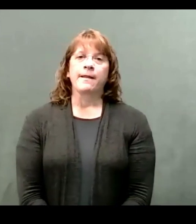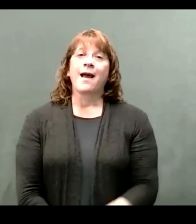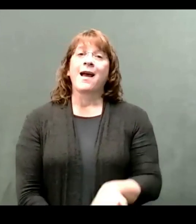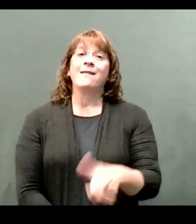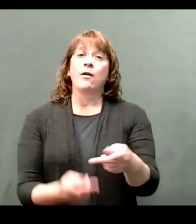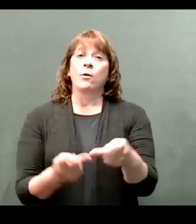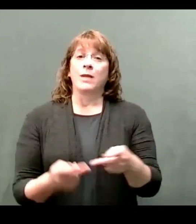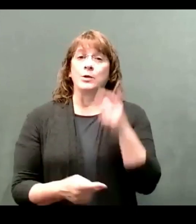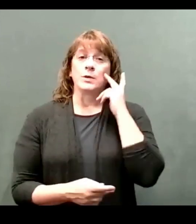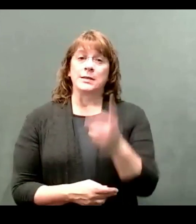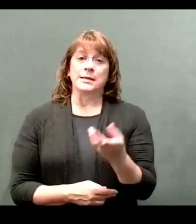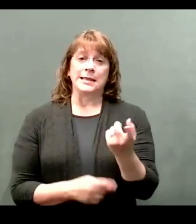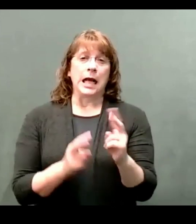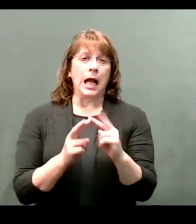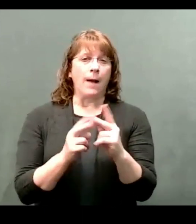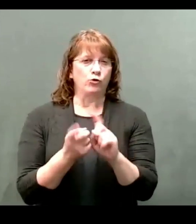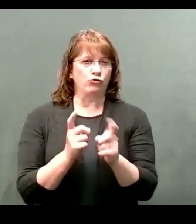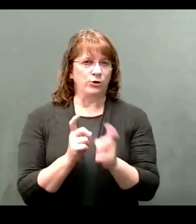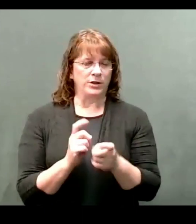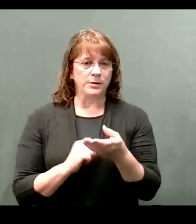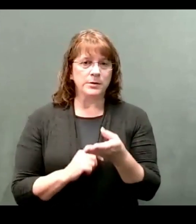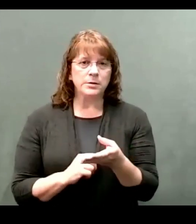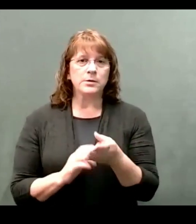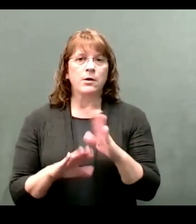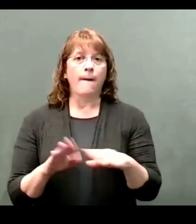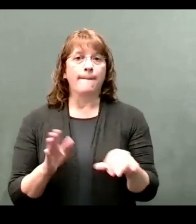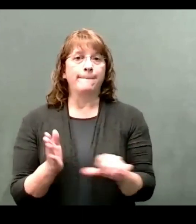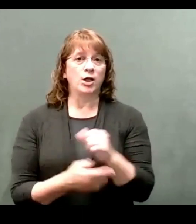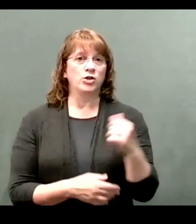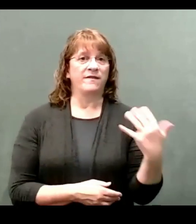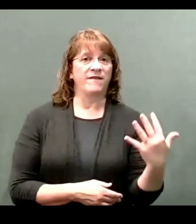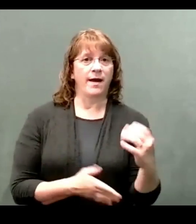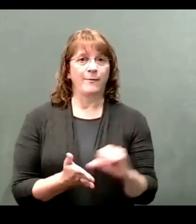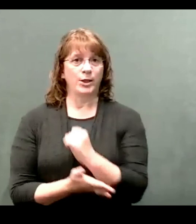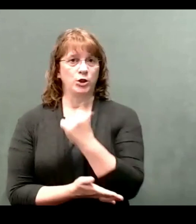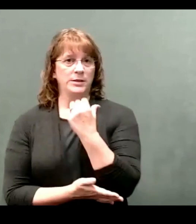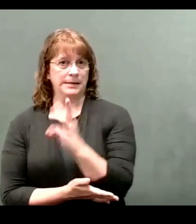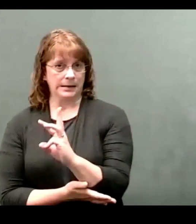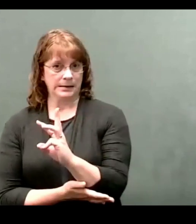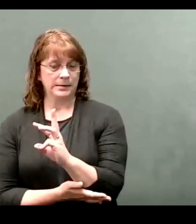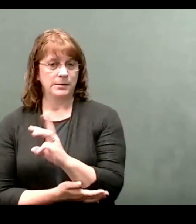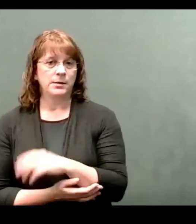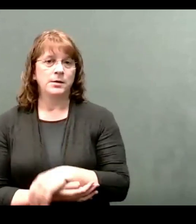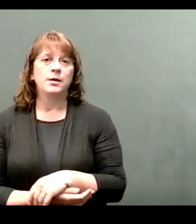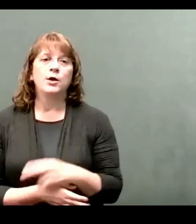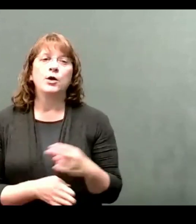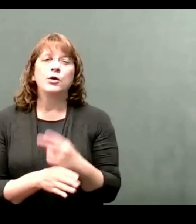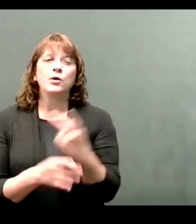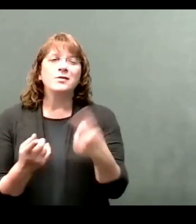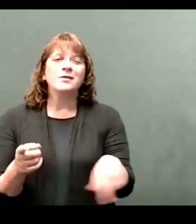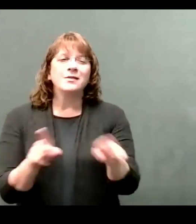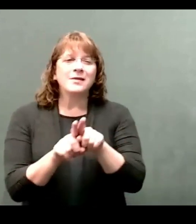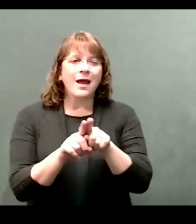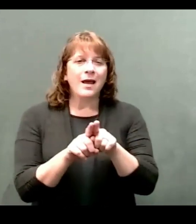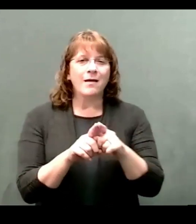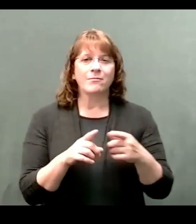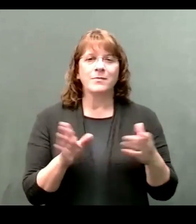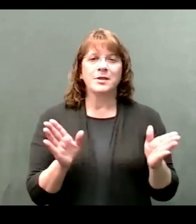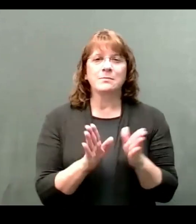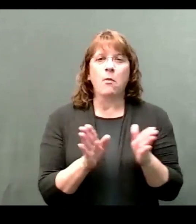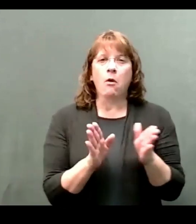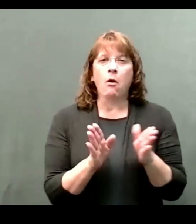Another place that you'll see a couple of changes is on pages 5 and 6. We used the same little